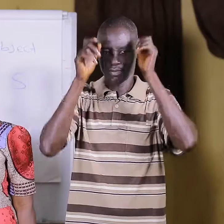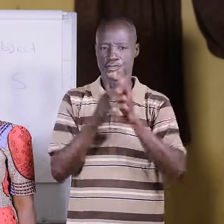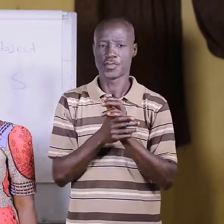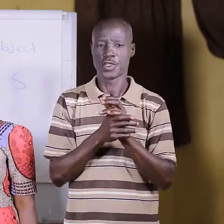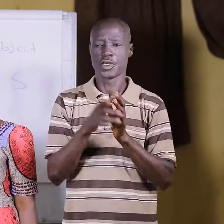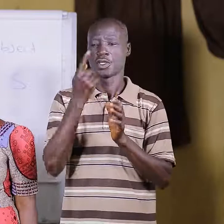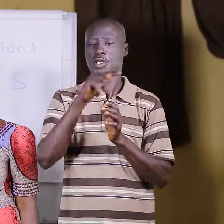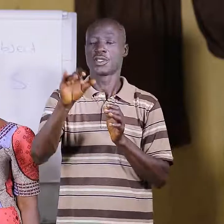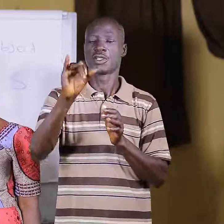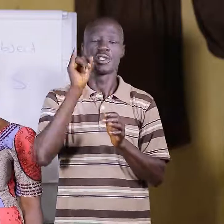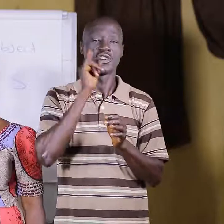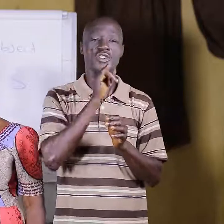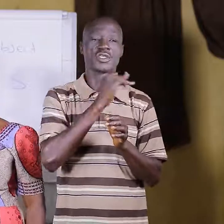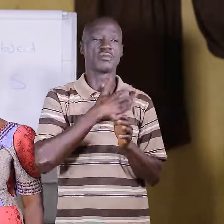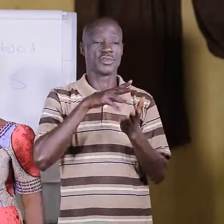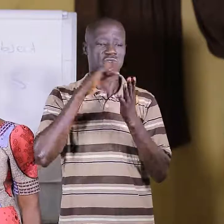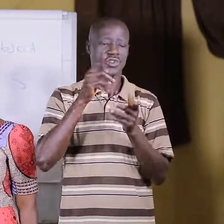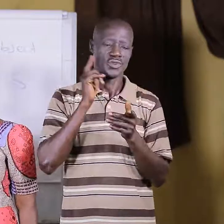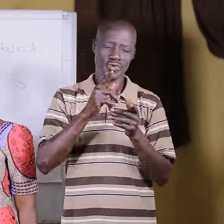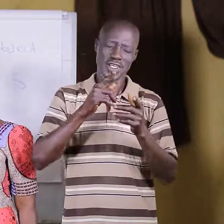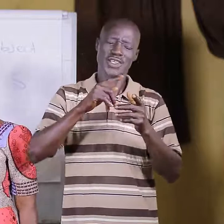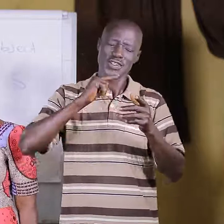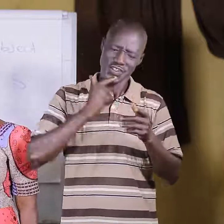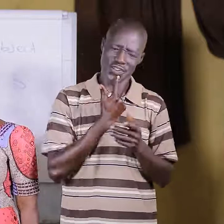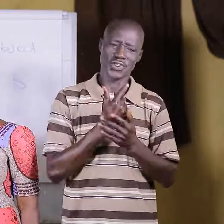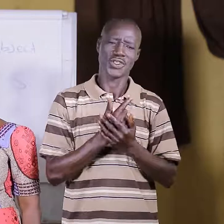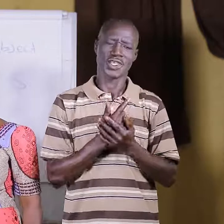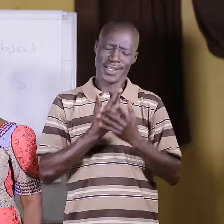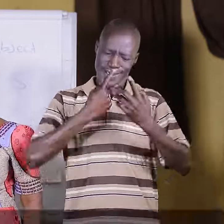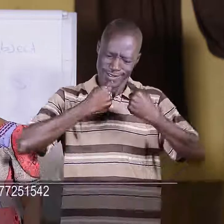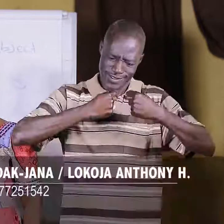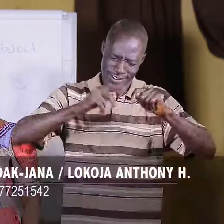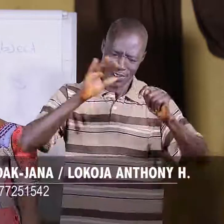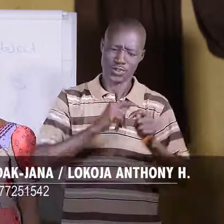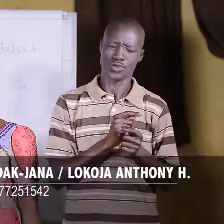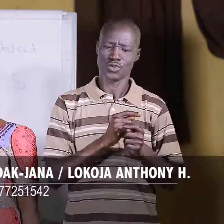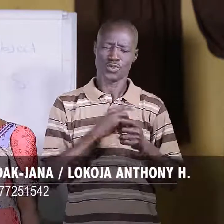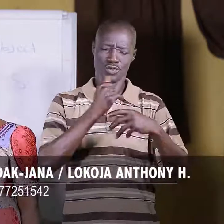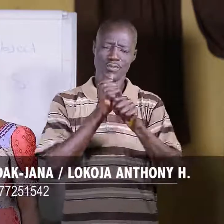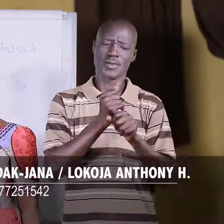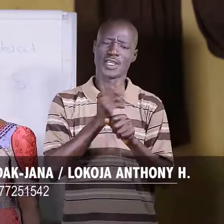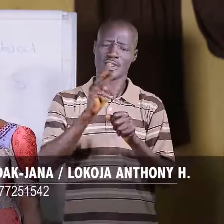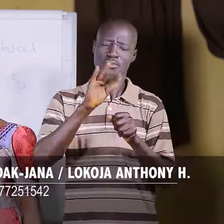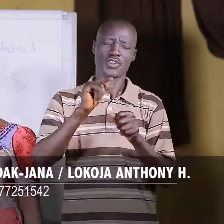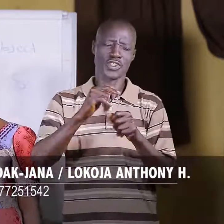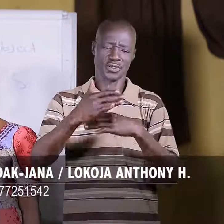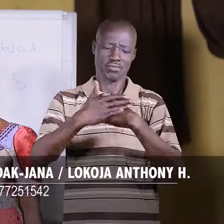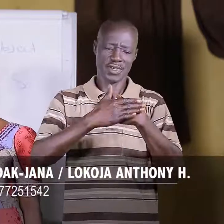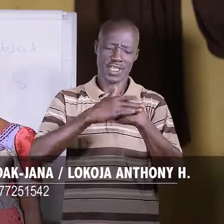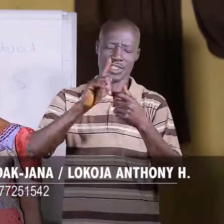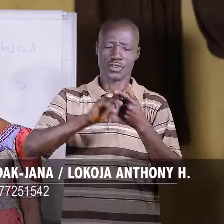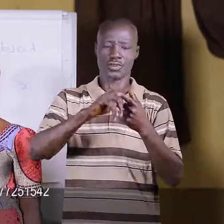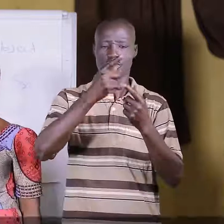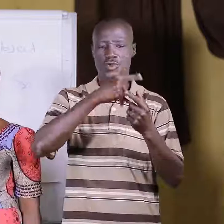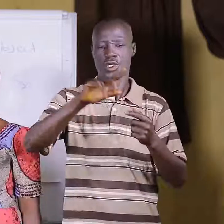The Israelites, my students, were bent on actually making Moses to take them back to the